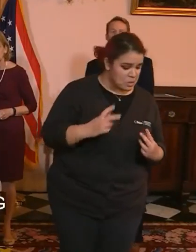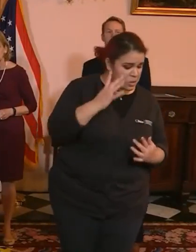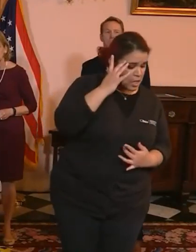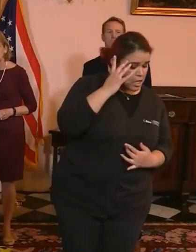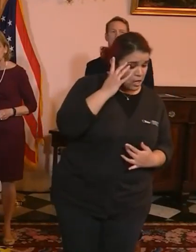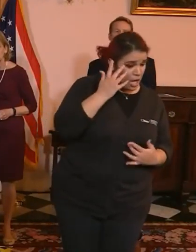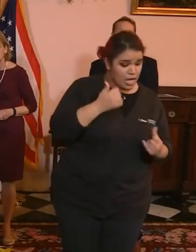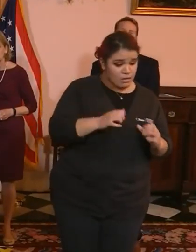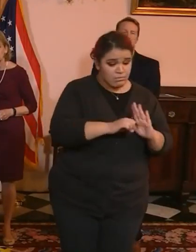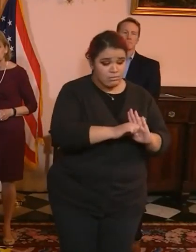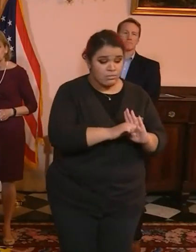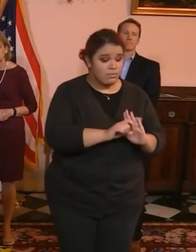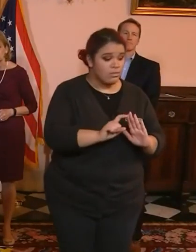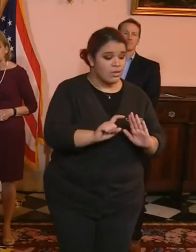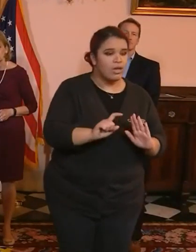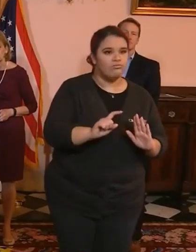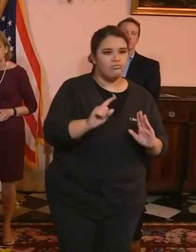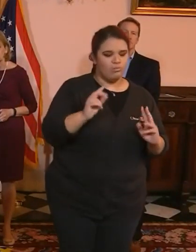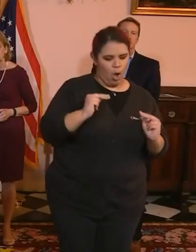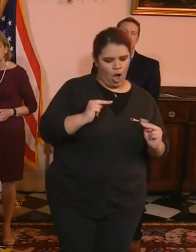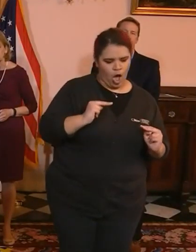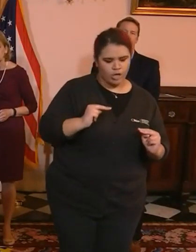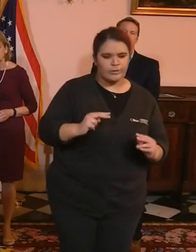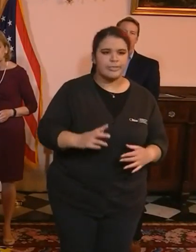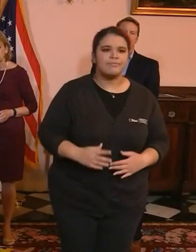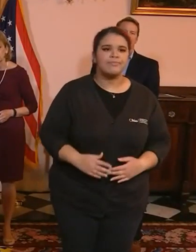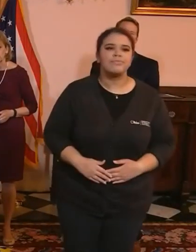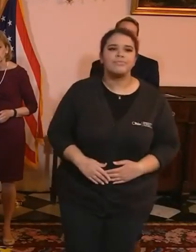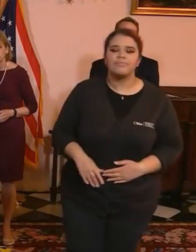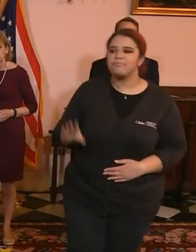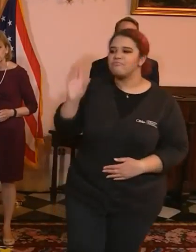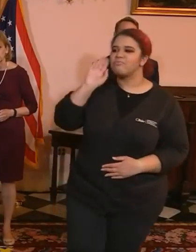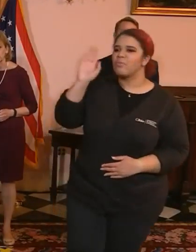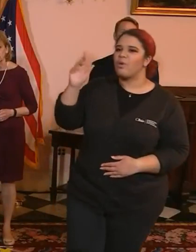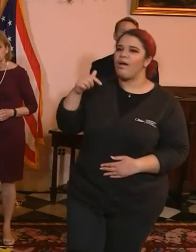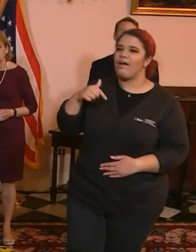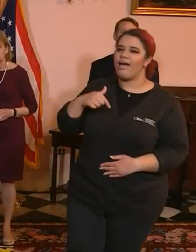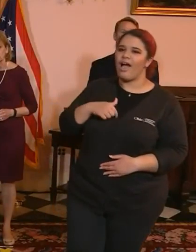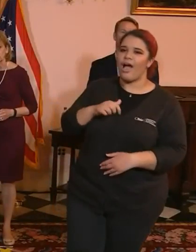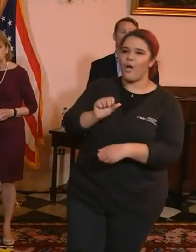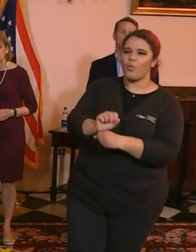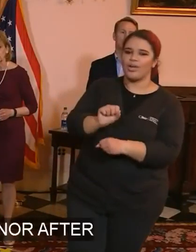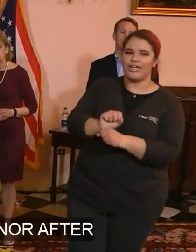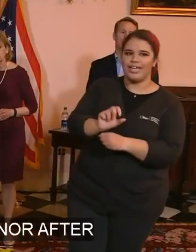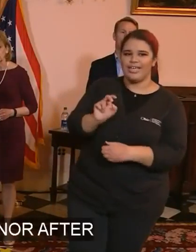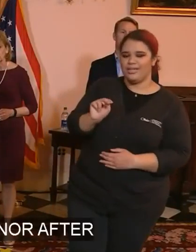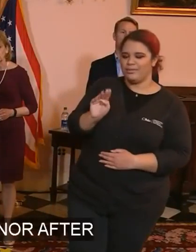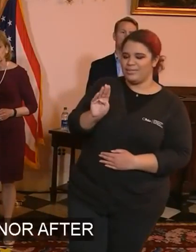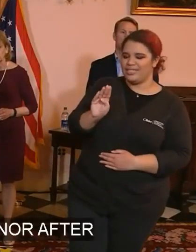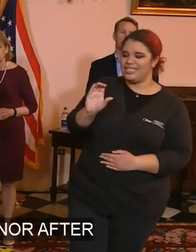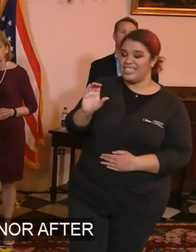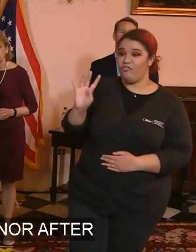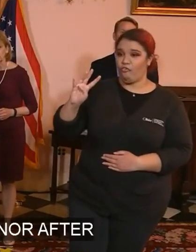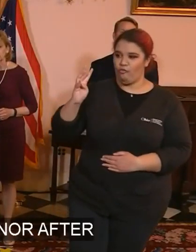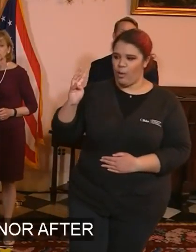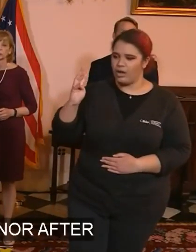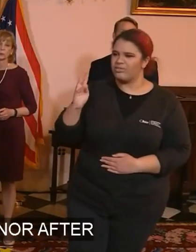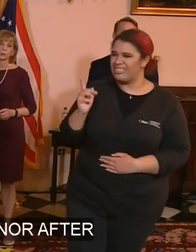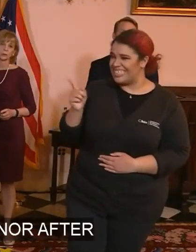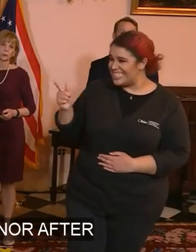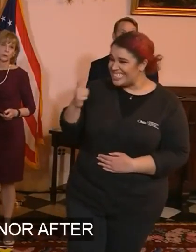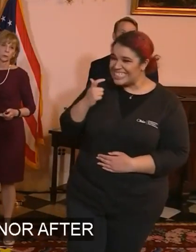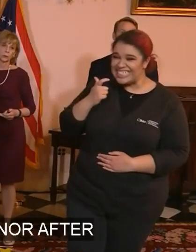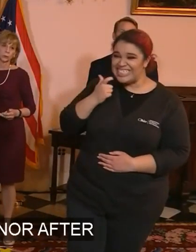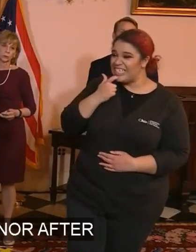Robbins, NBC4. Governor DeWine, after seeing such a case in such a young child today, does that weigh on you